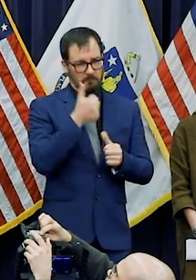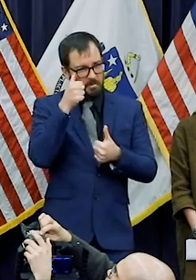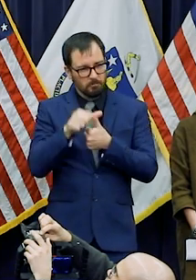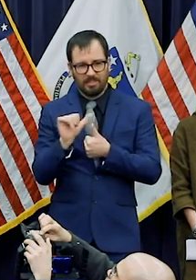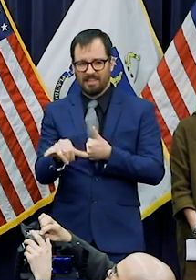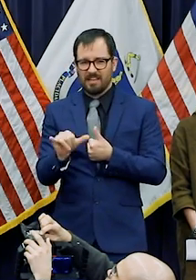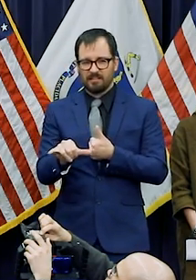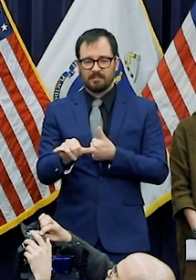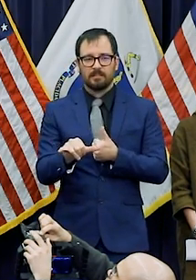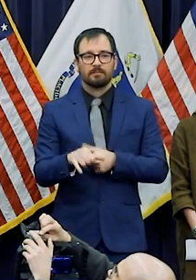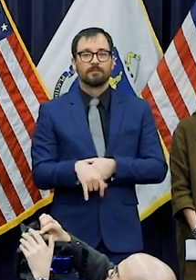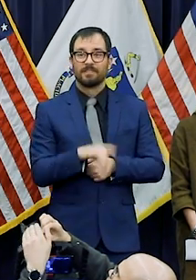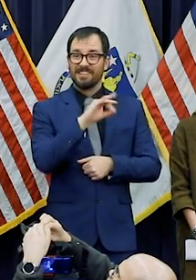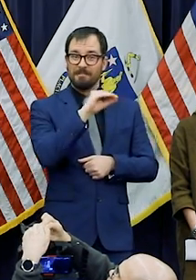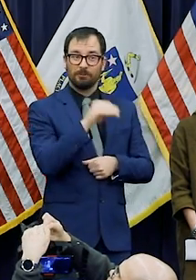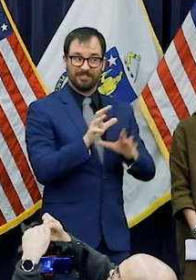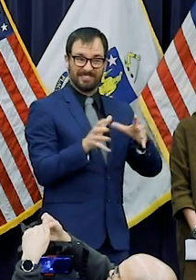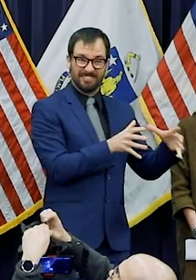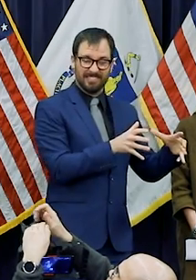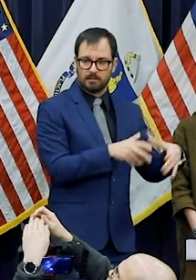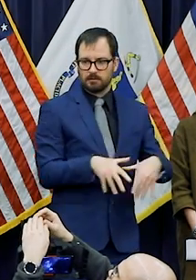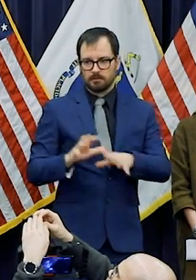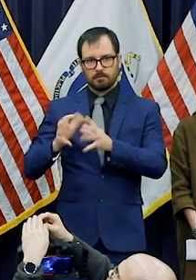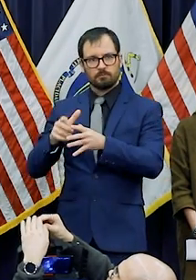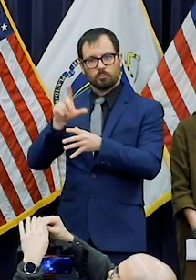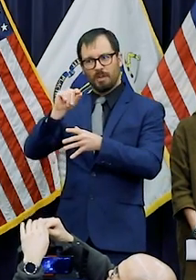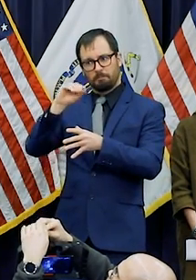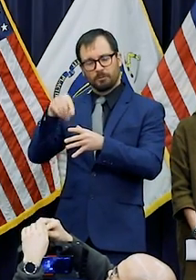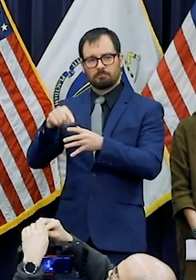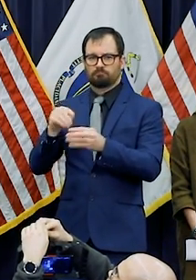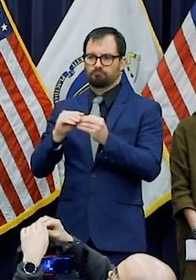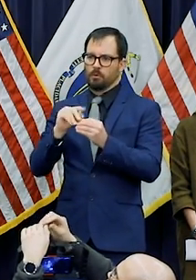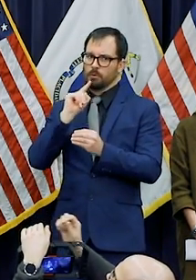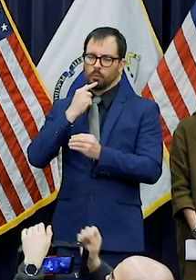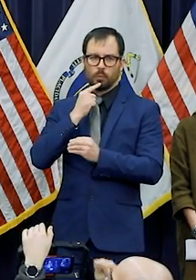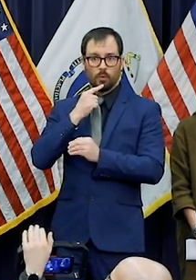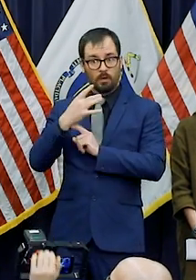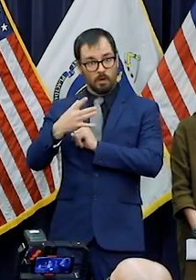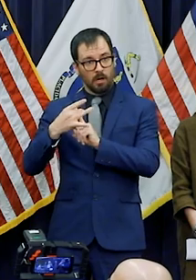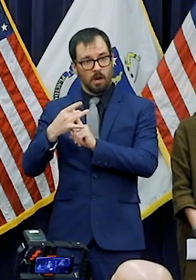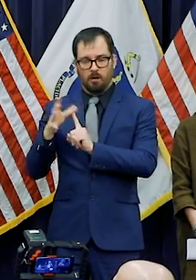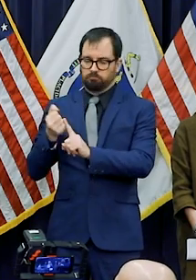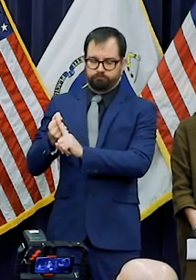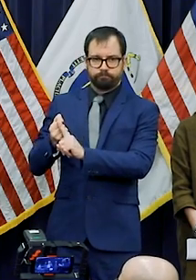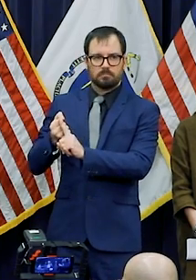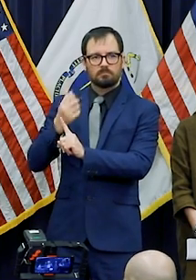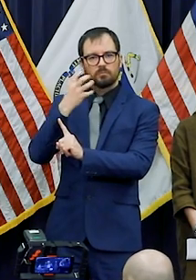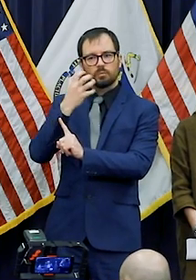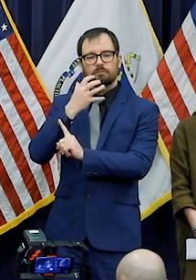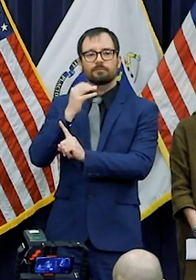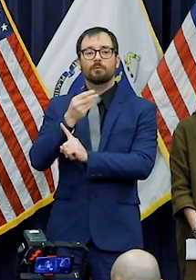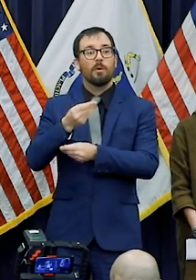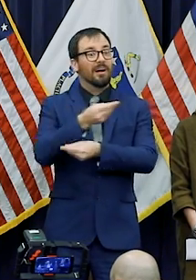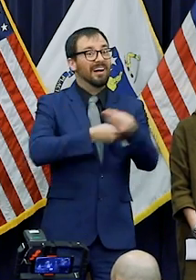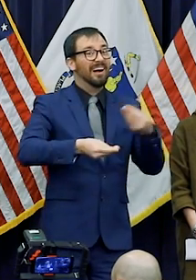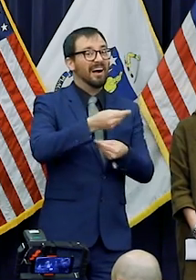is because of it is incredibly contagious. It's a lot more contagious than the regular